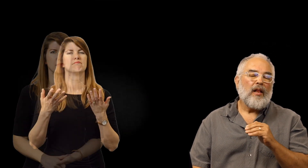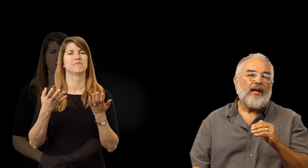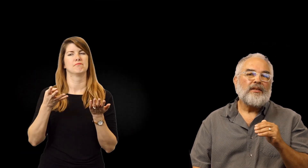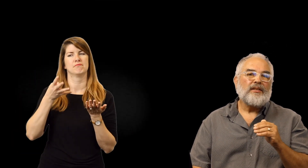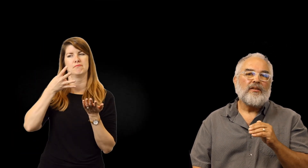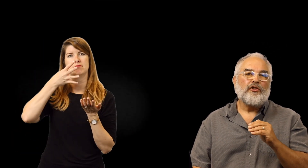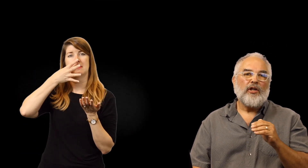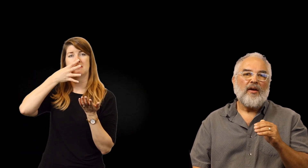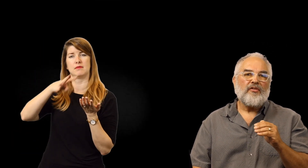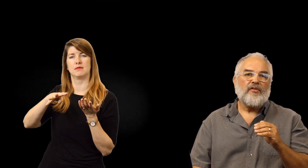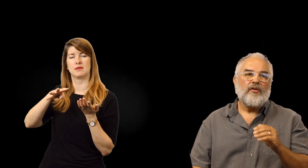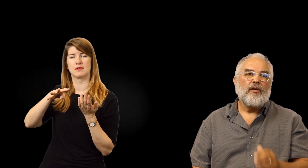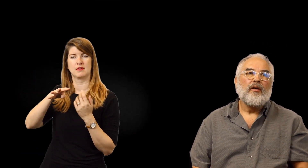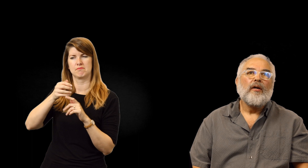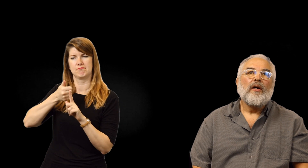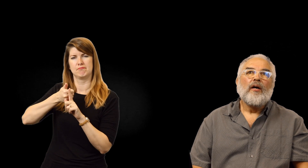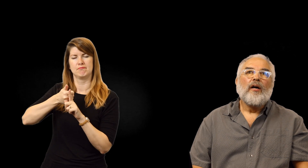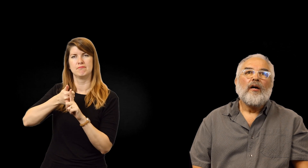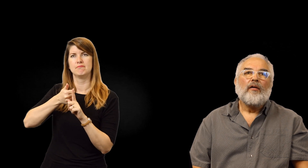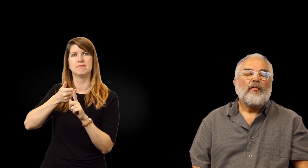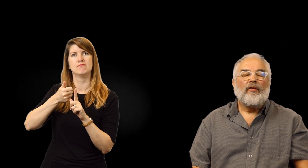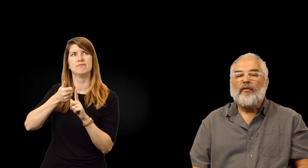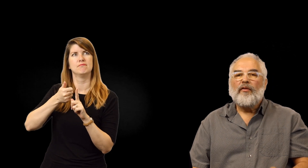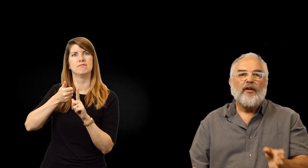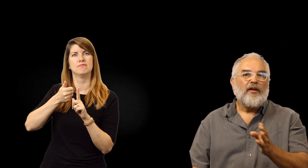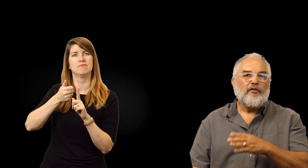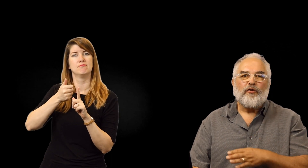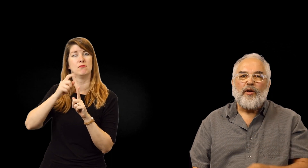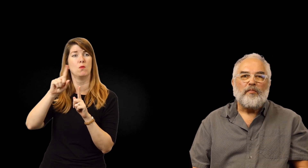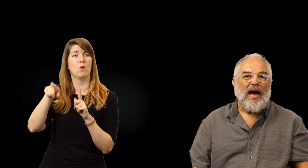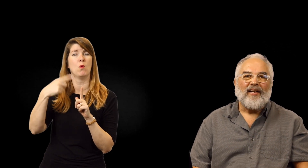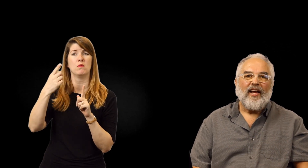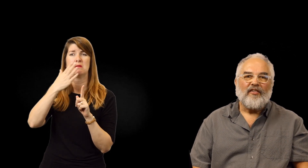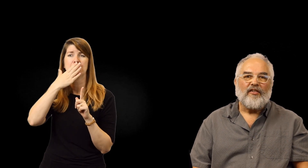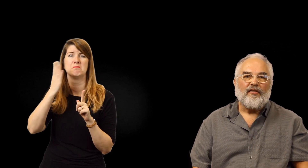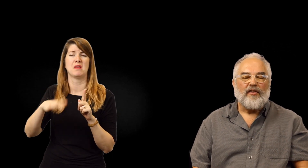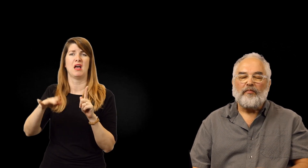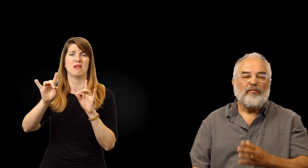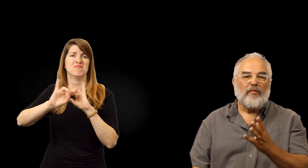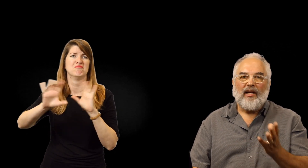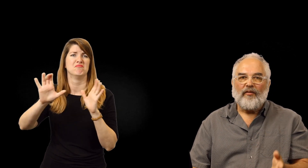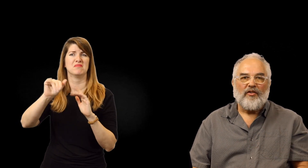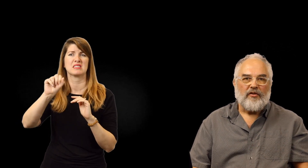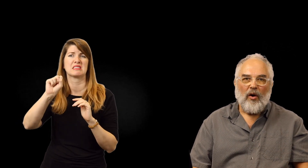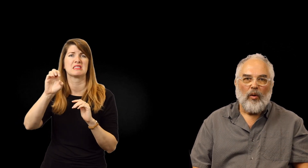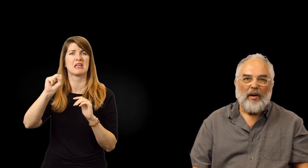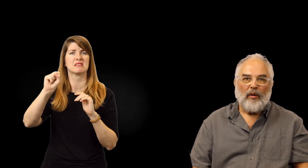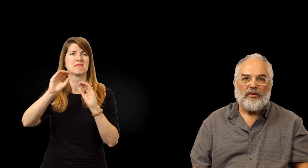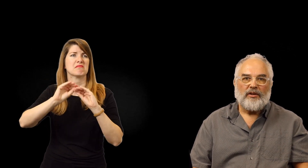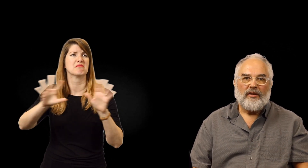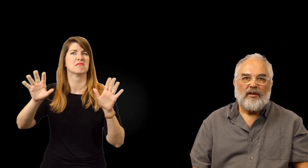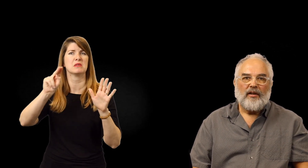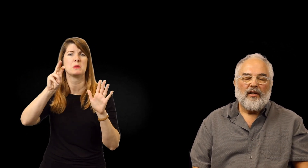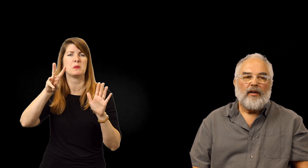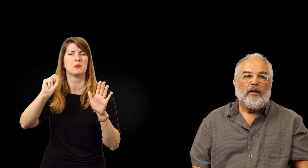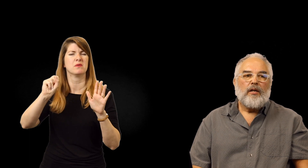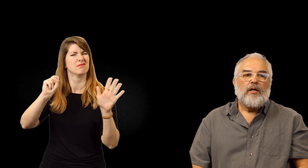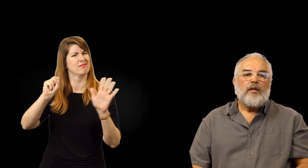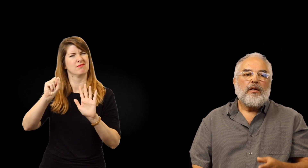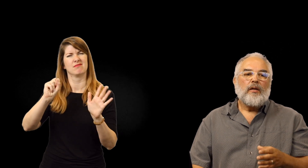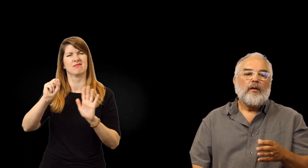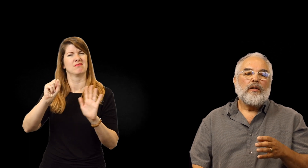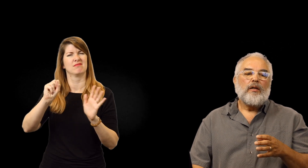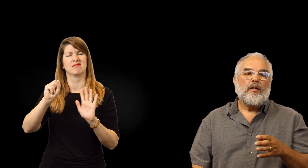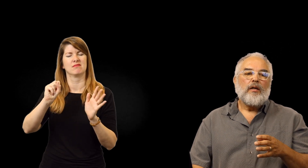And neglect isn't just the extreme bad cases that many of us know about.